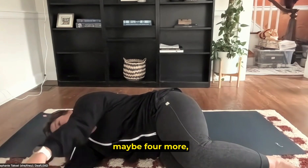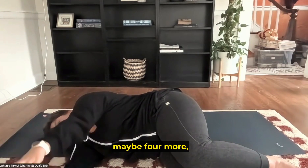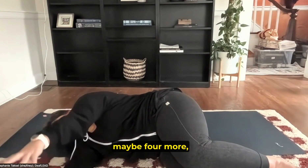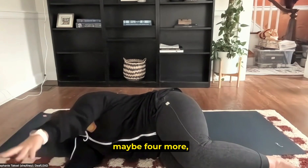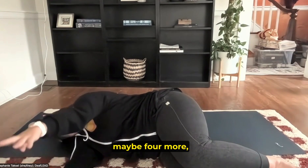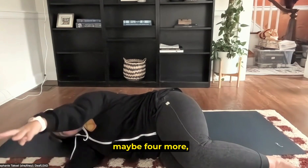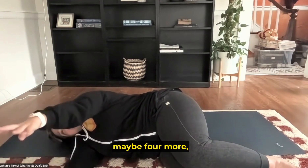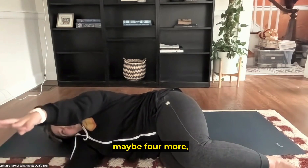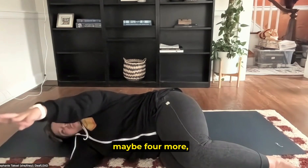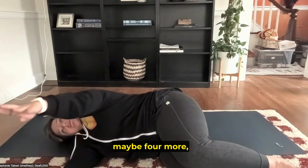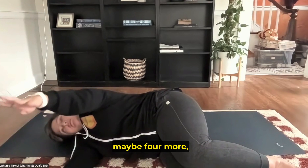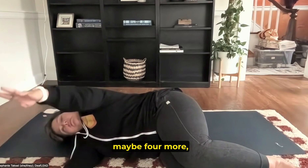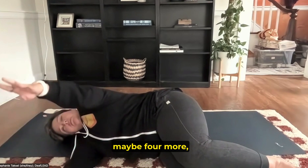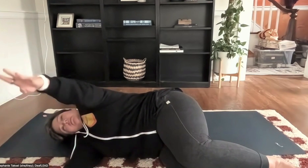Maybe 4 more.